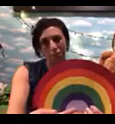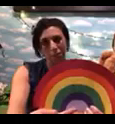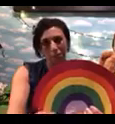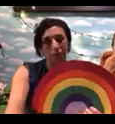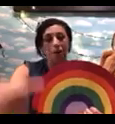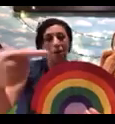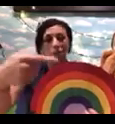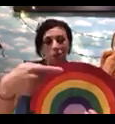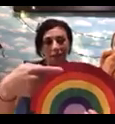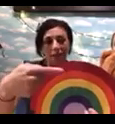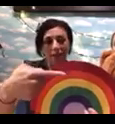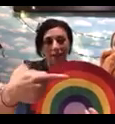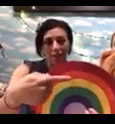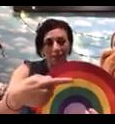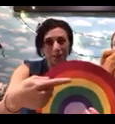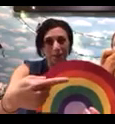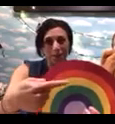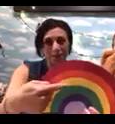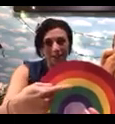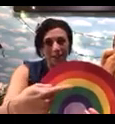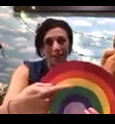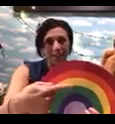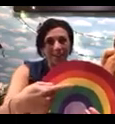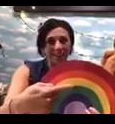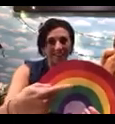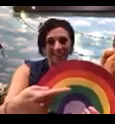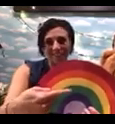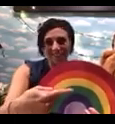purple. Red, orange, yellow,